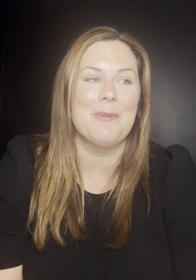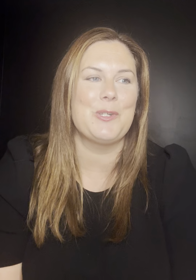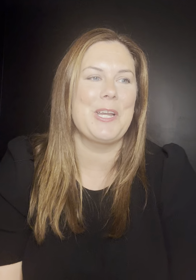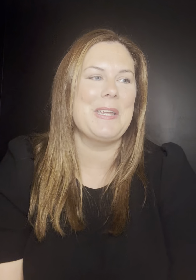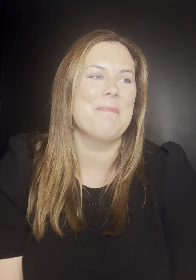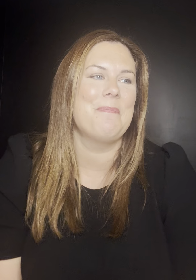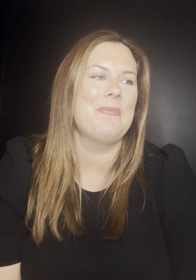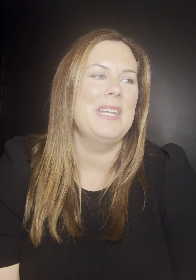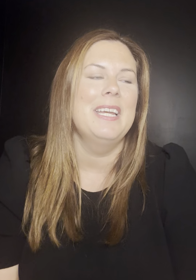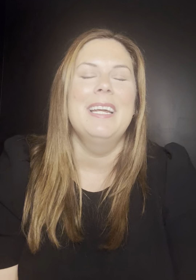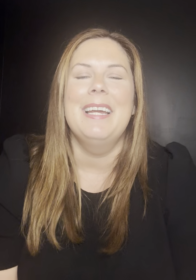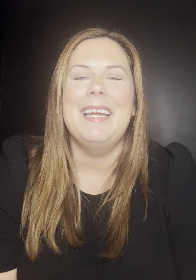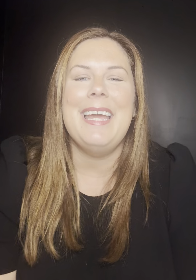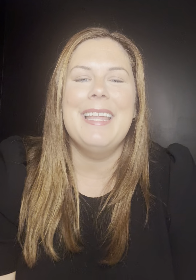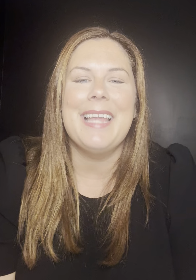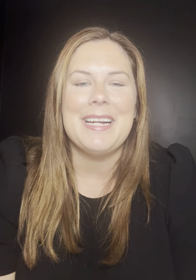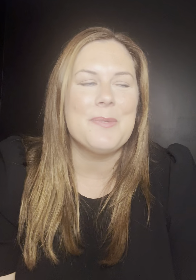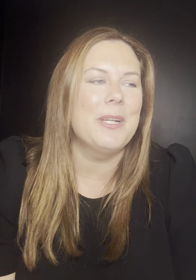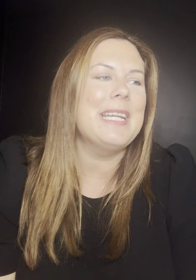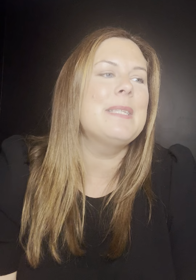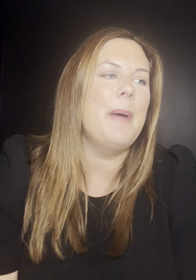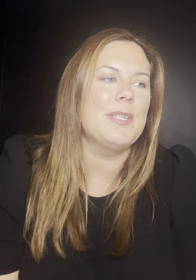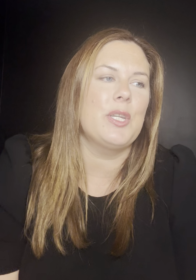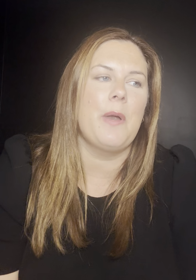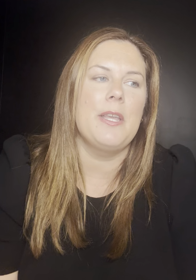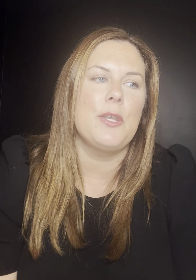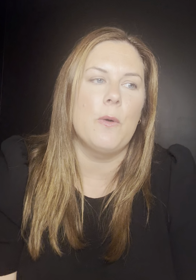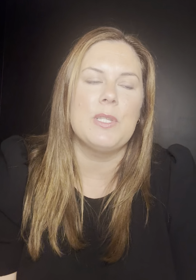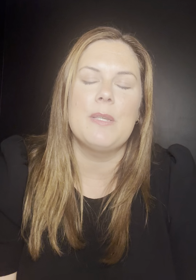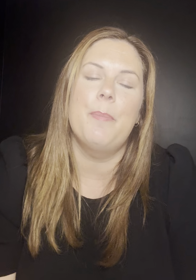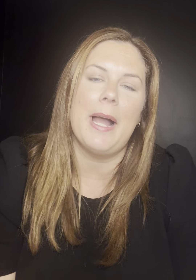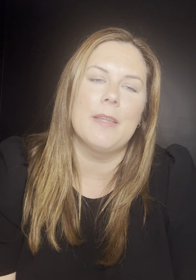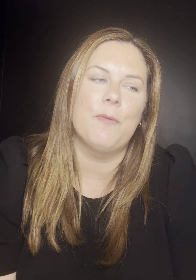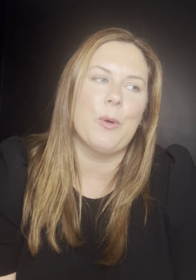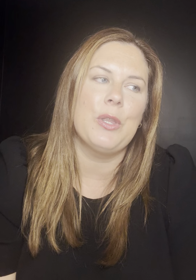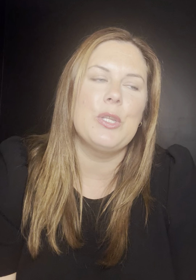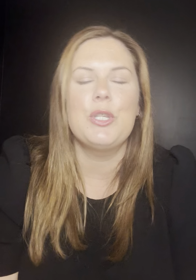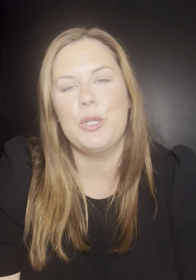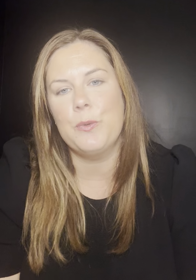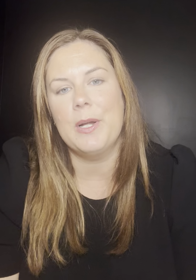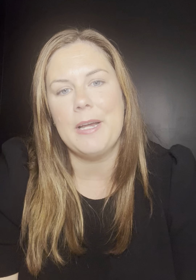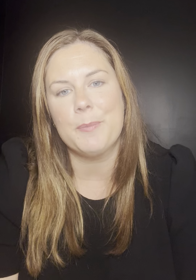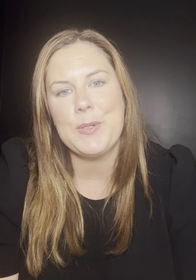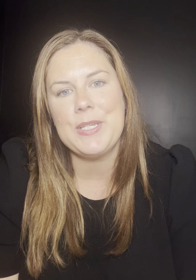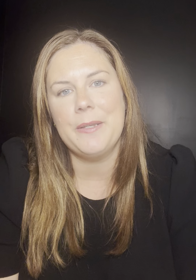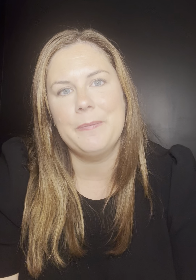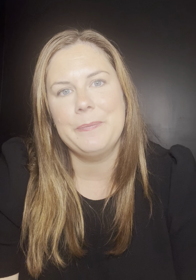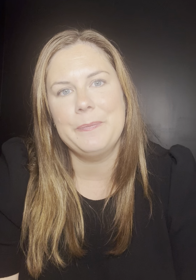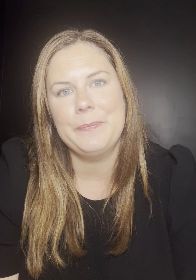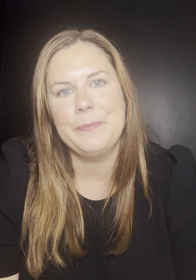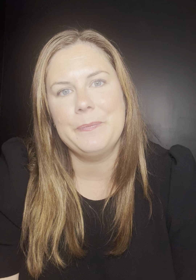Sounds tricky. And last one, it's best to write notes back and forth to a deaf person.